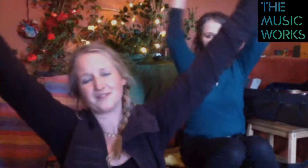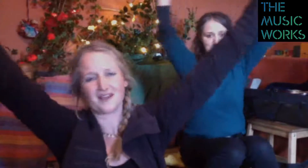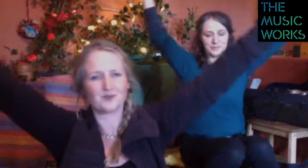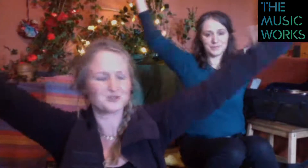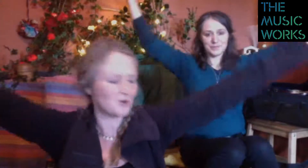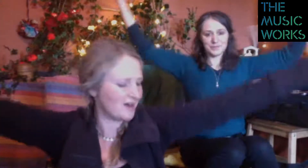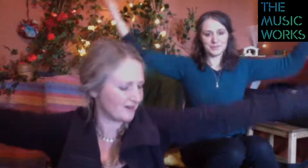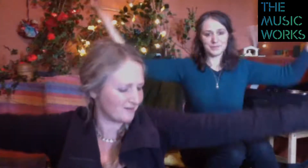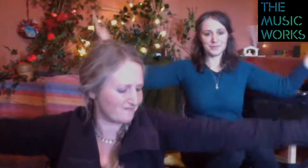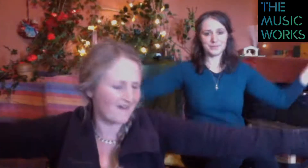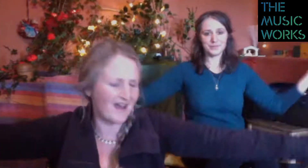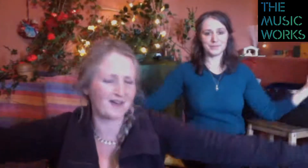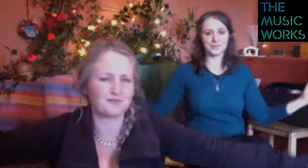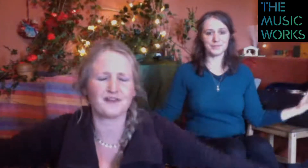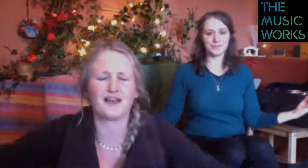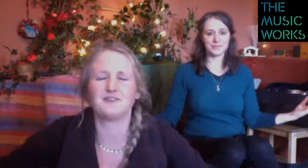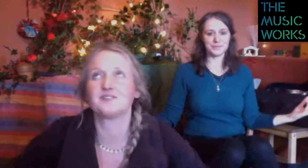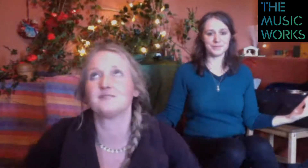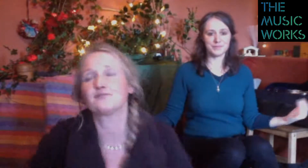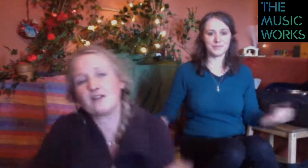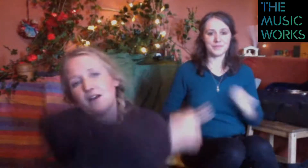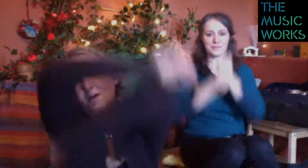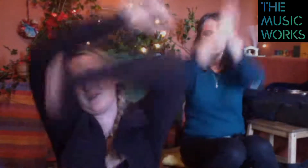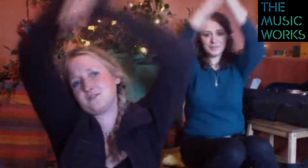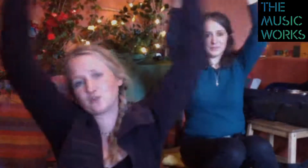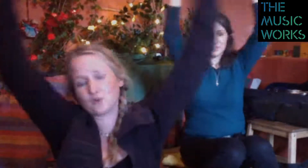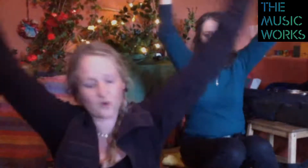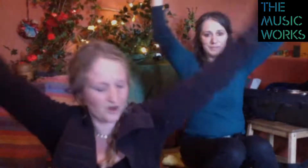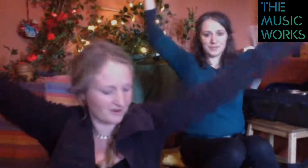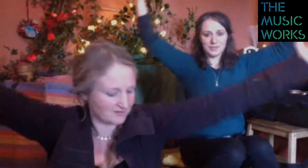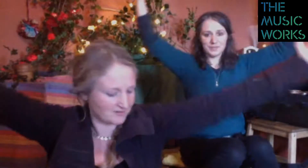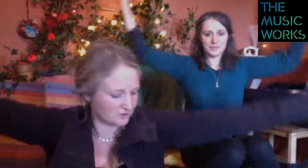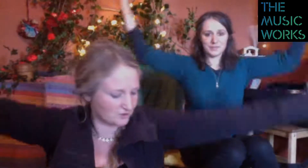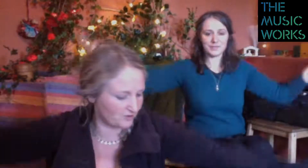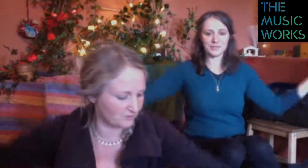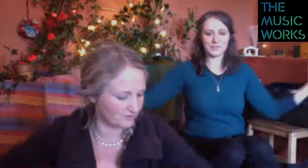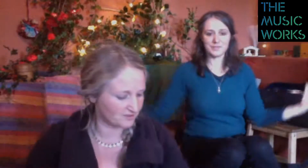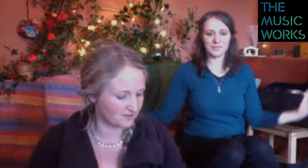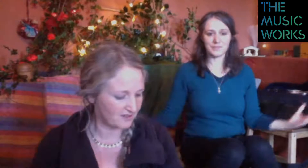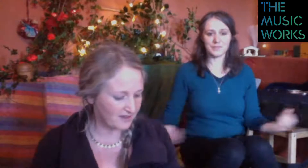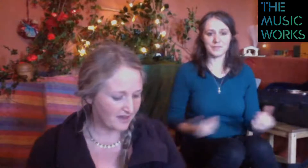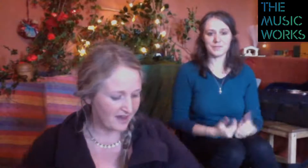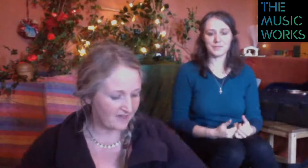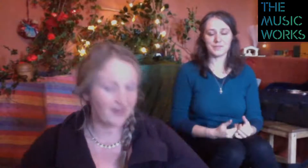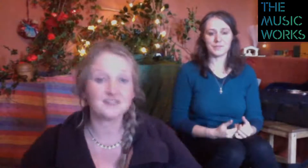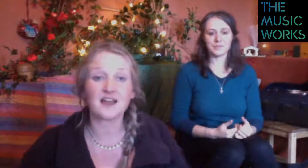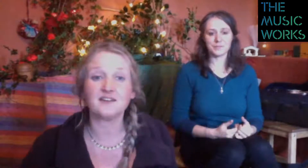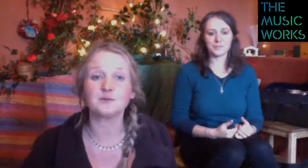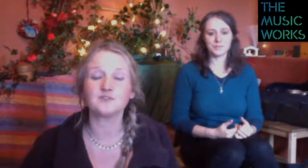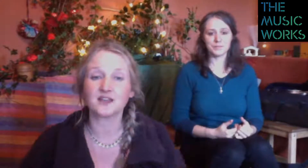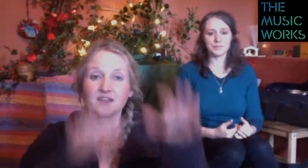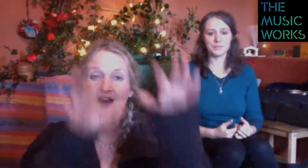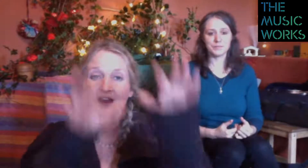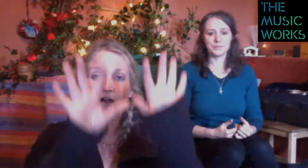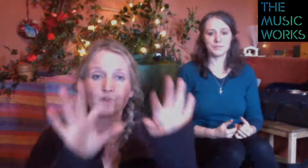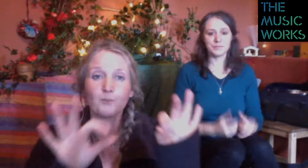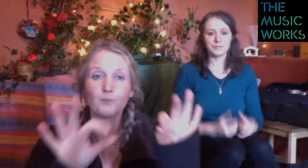I've got joy like a fountain. Throw it up. Enjoy. Enjoy the movement. And then it's ending with saying again, I've got